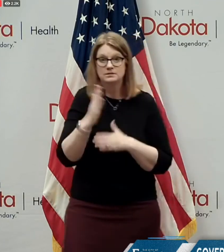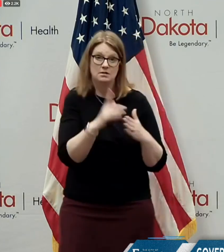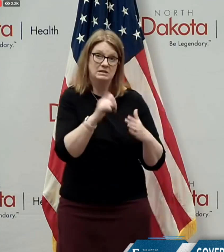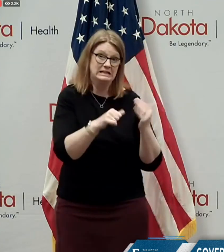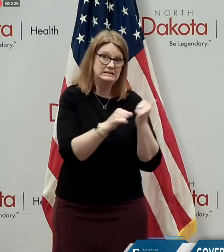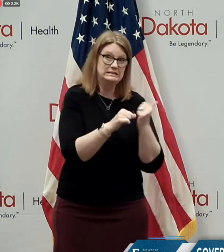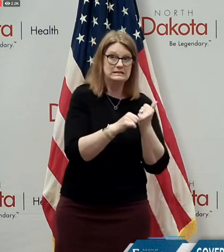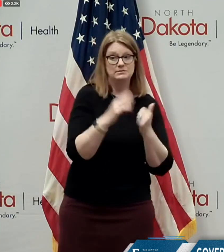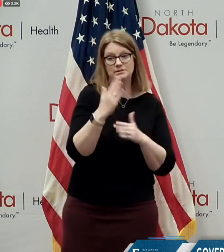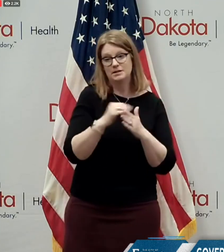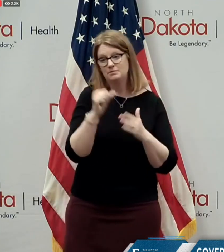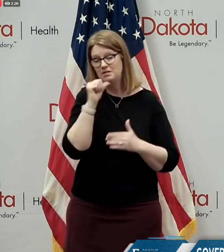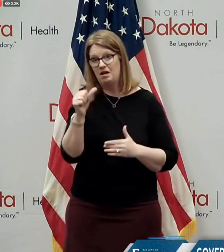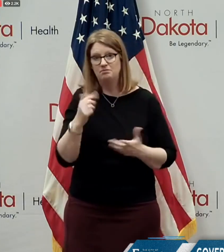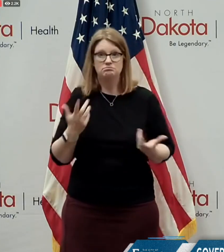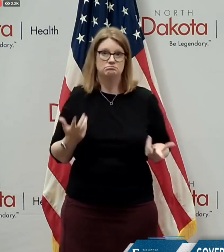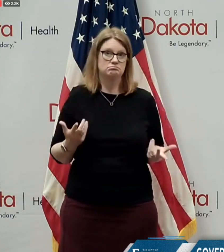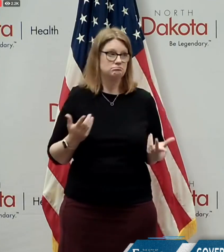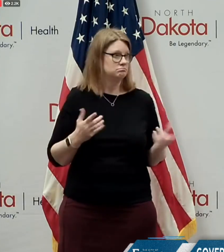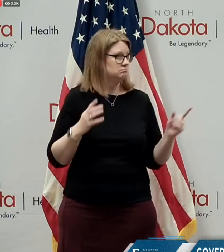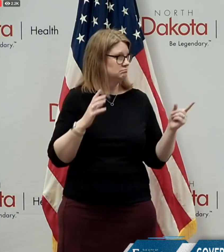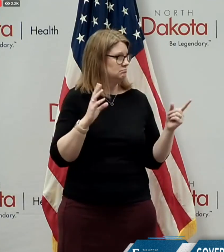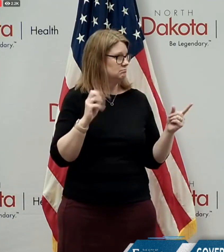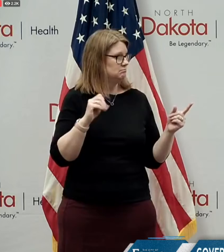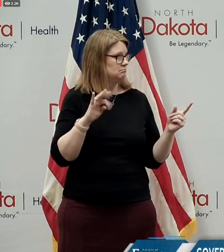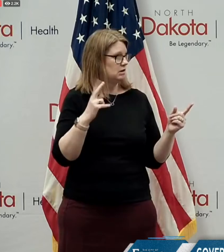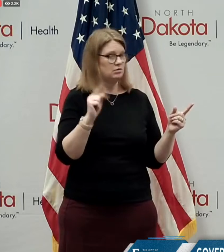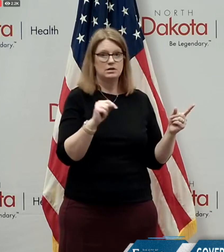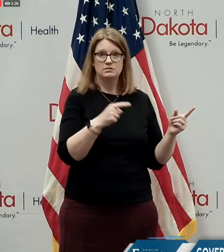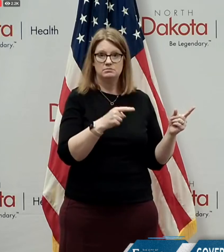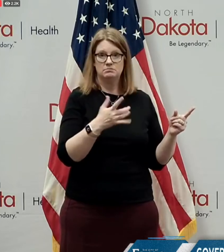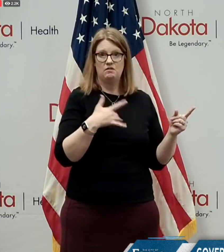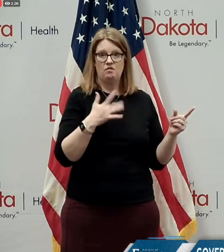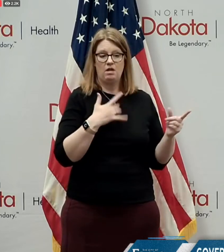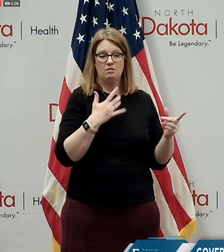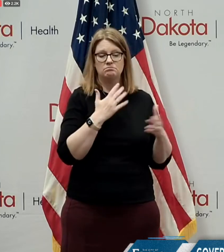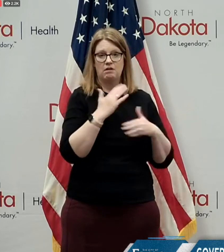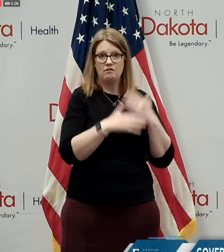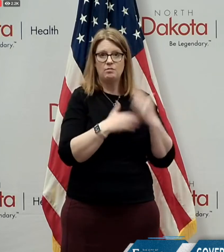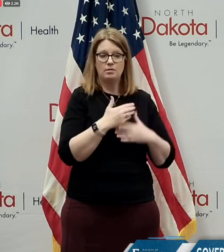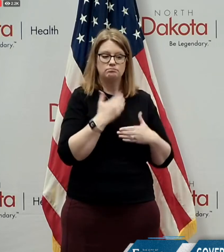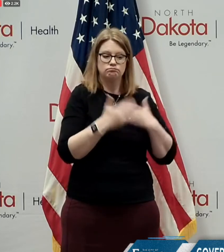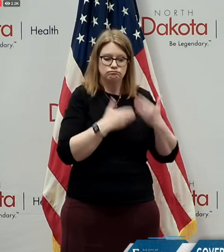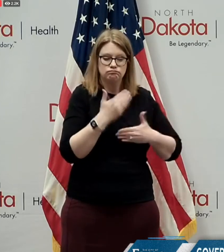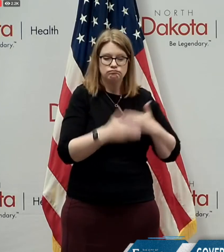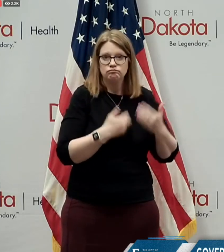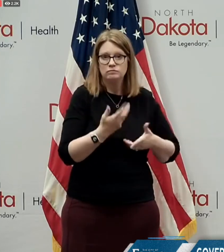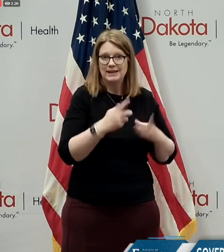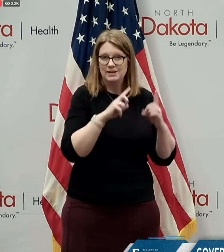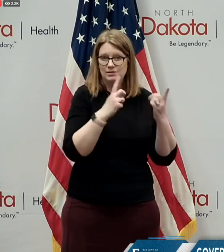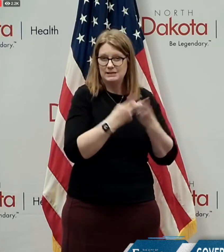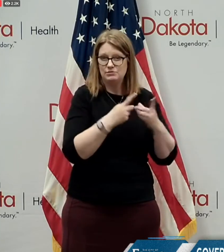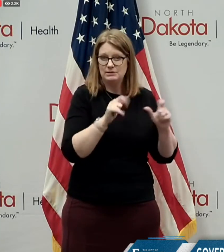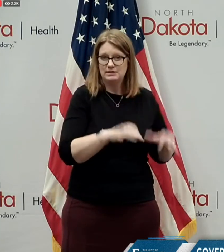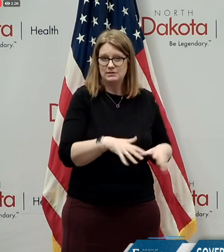But as Margaret and her team have said, they're well on their way on getting those districts tested.